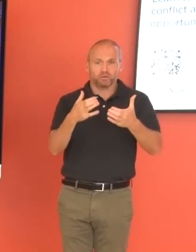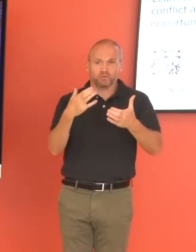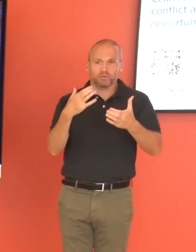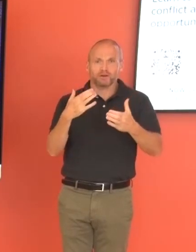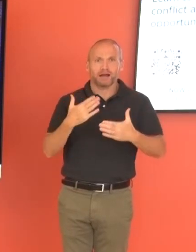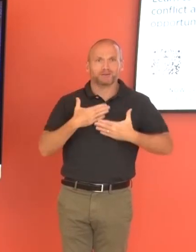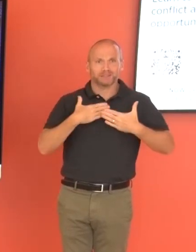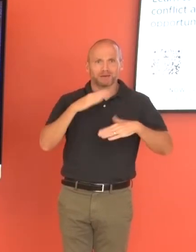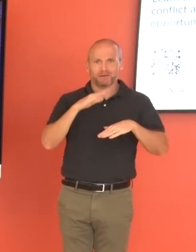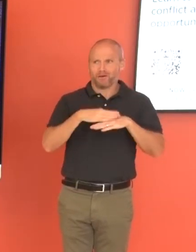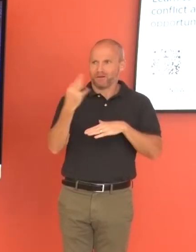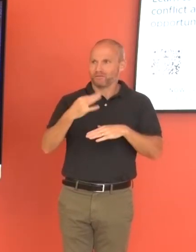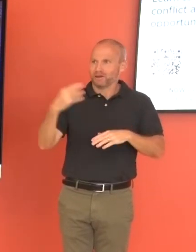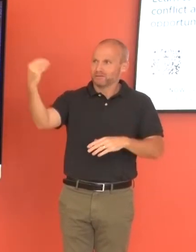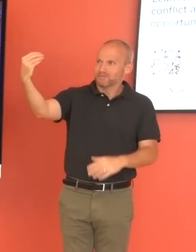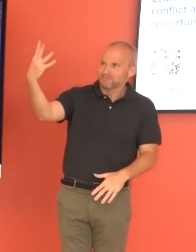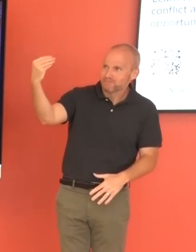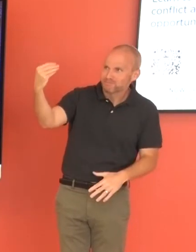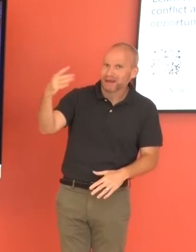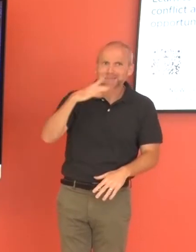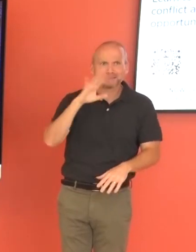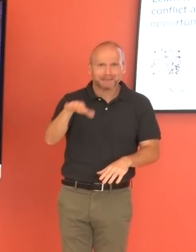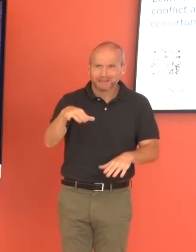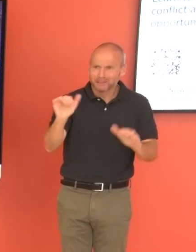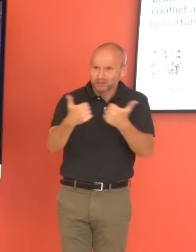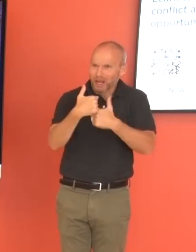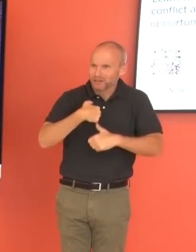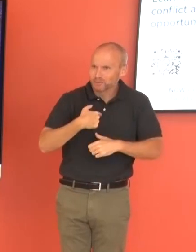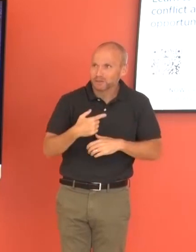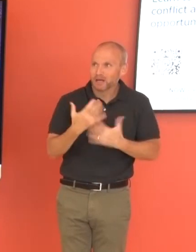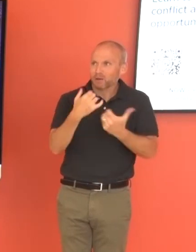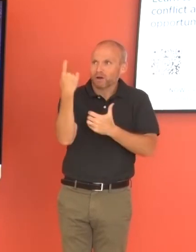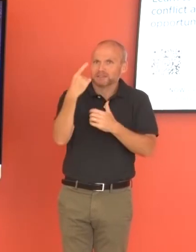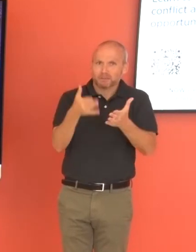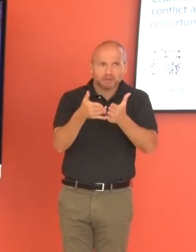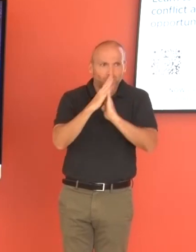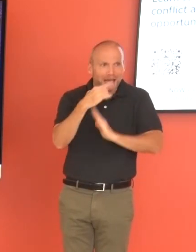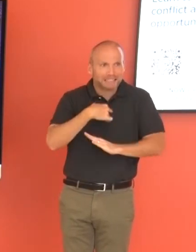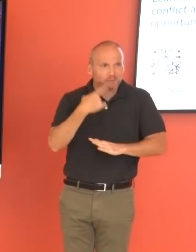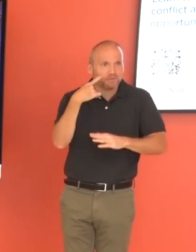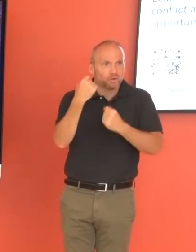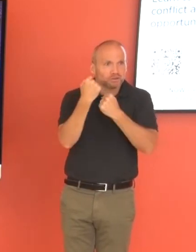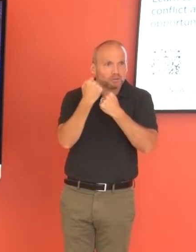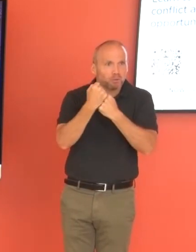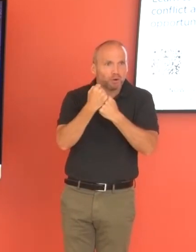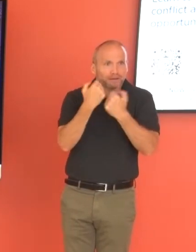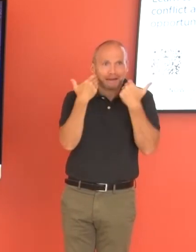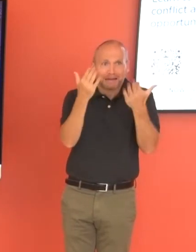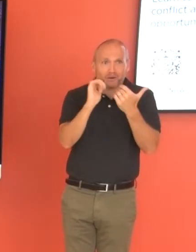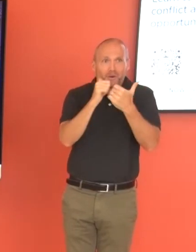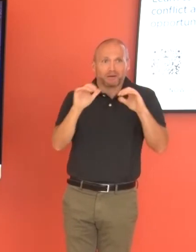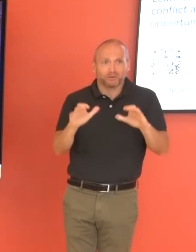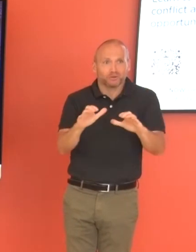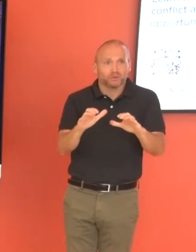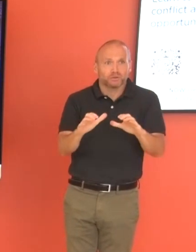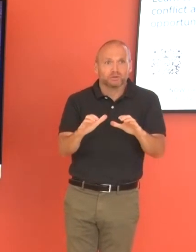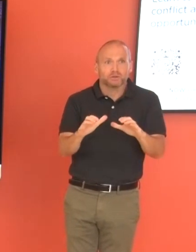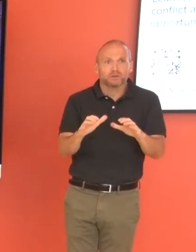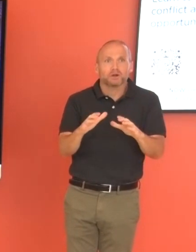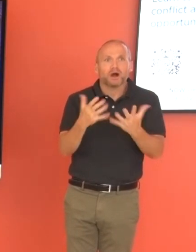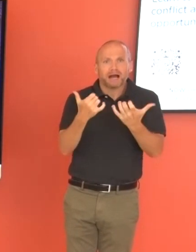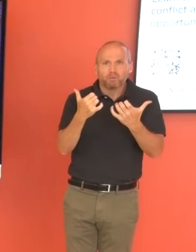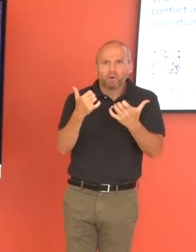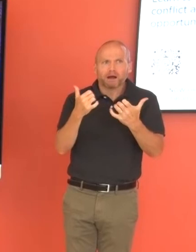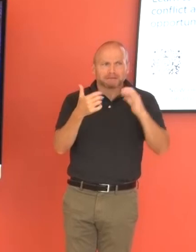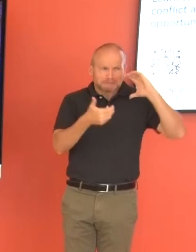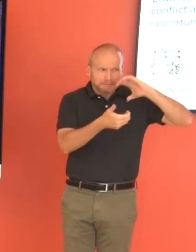pictures together on Friday. I said, challenge me. I want somebody to ask me for support that I don't know how to do. I want to have to work with